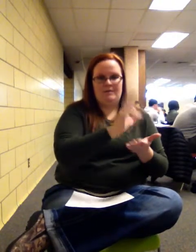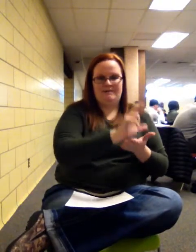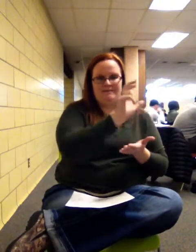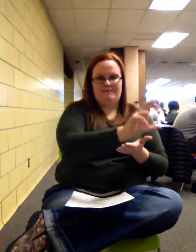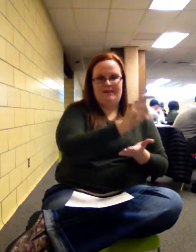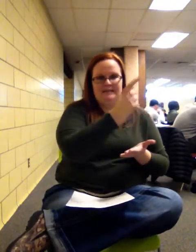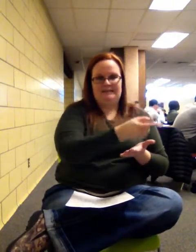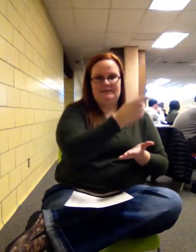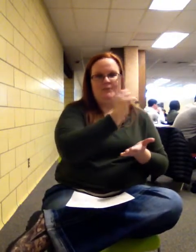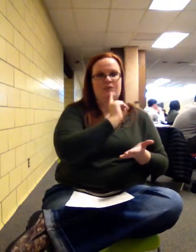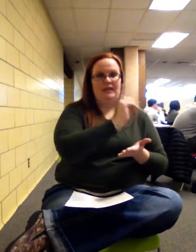insured by the U.S. Treasury.